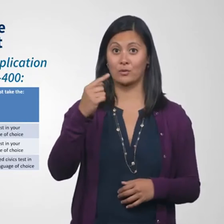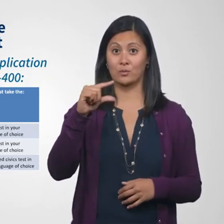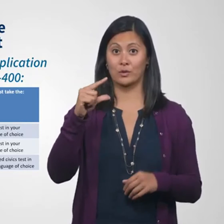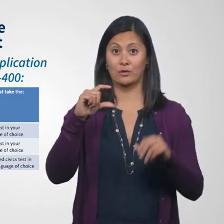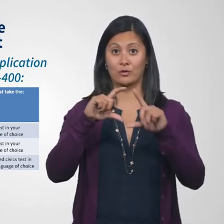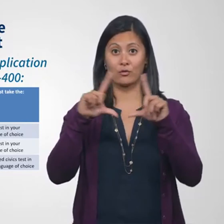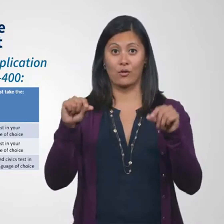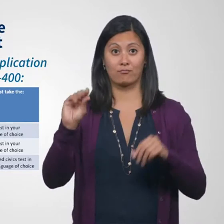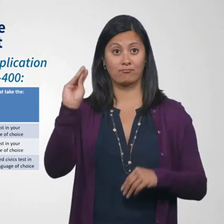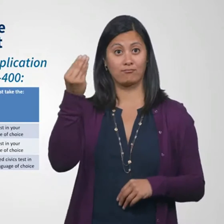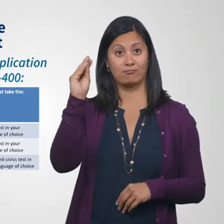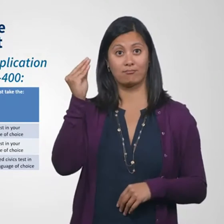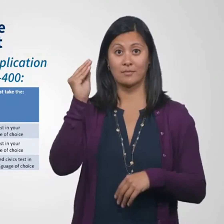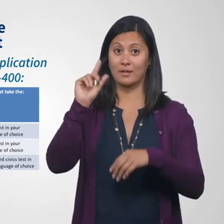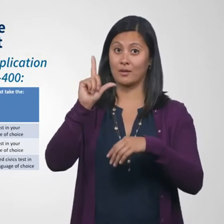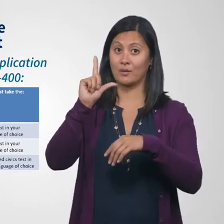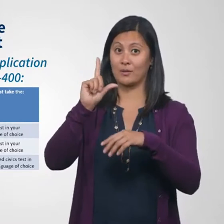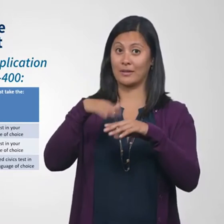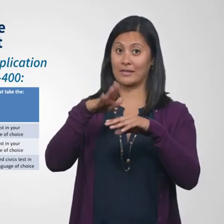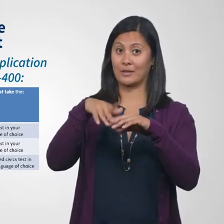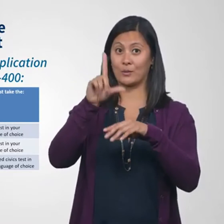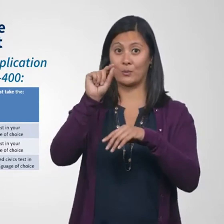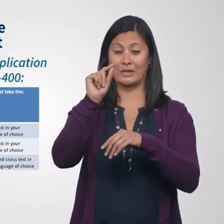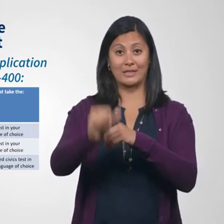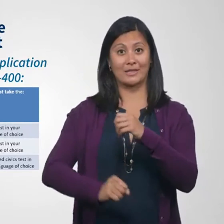and you have had your green card for at least 20 years,